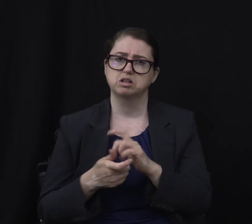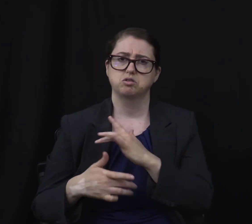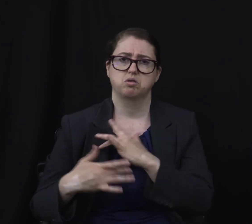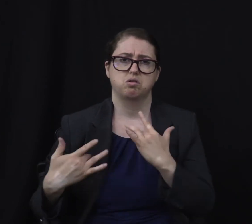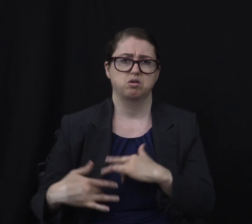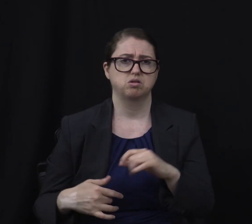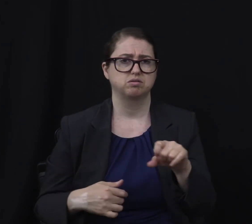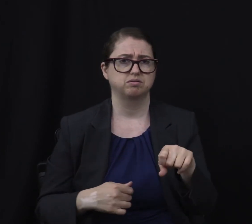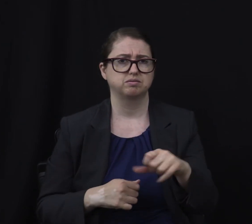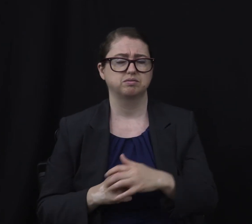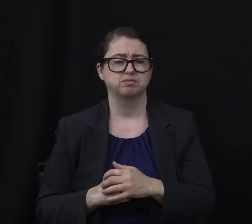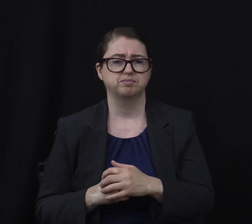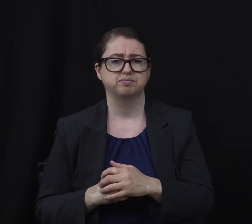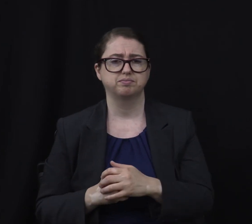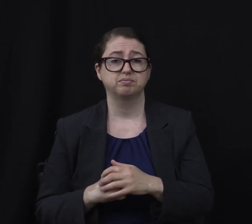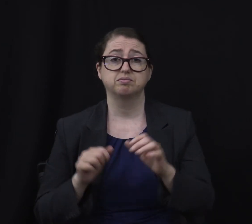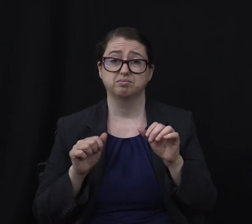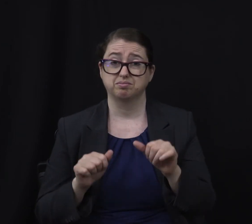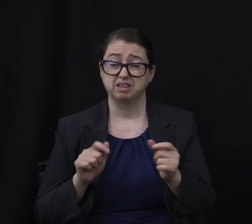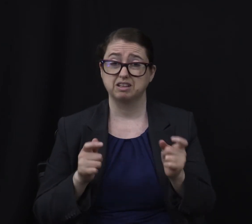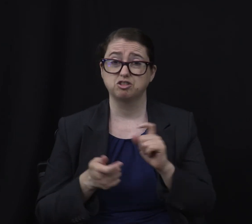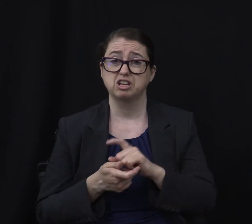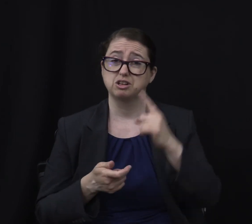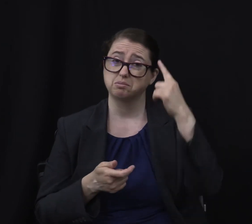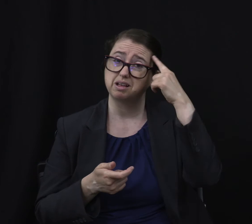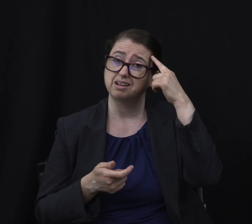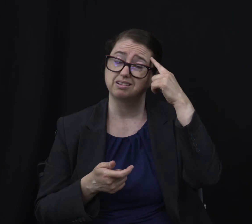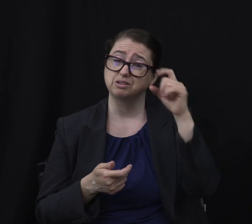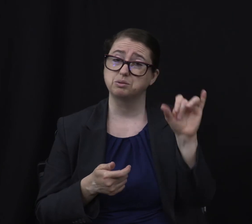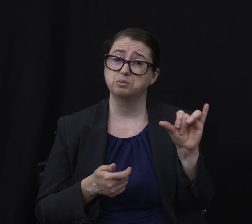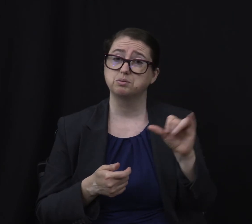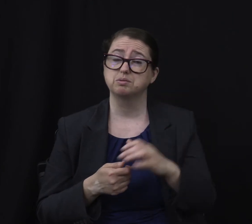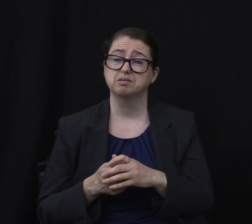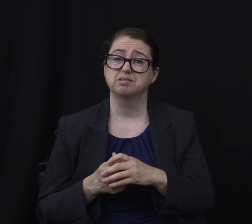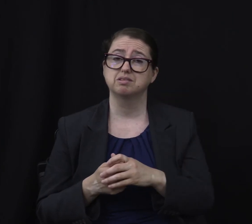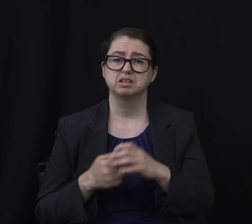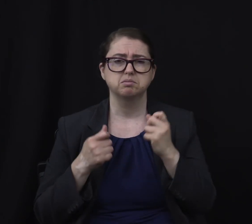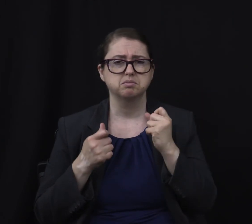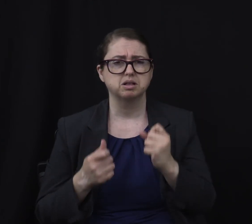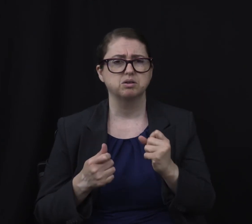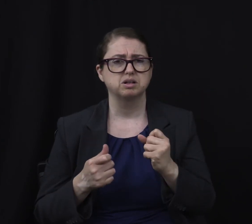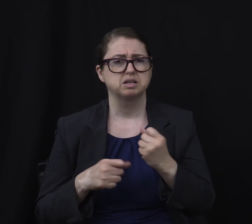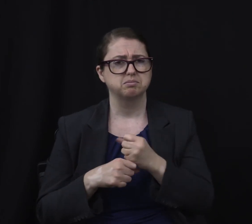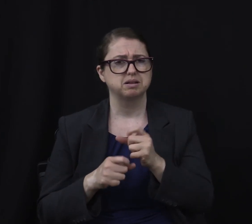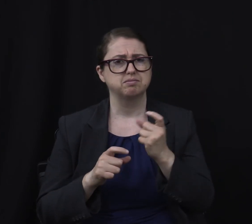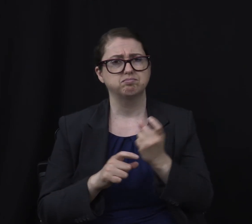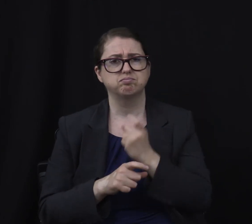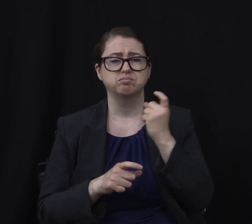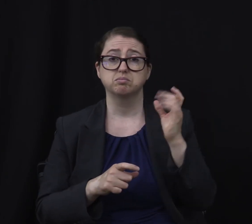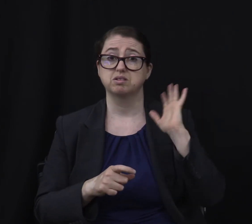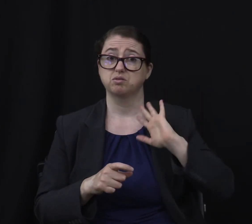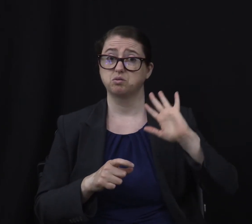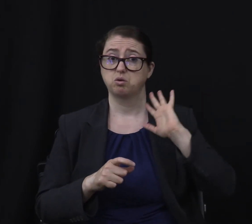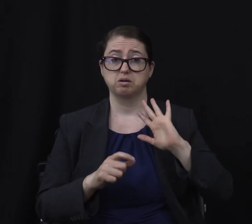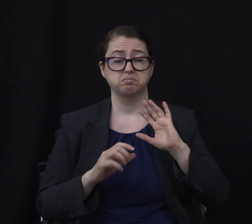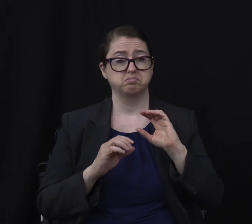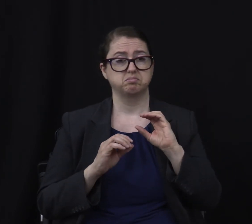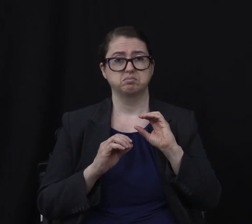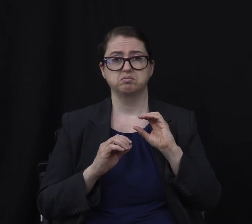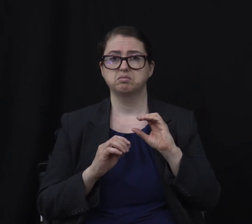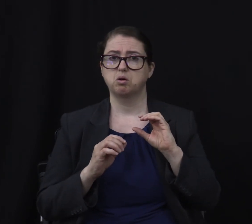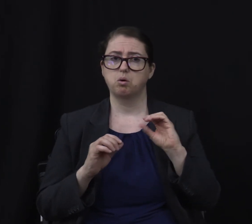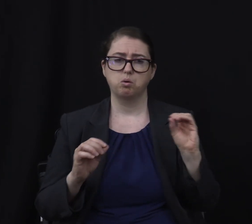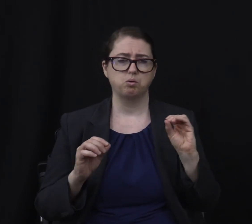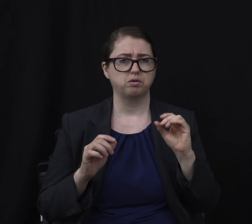power to transform the mind, the power to bring victory where previously there has only been defeat, the power